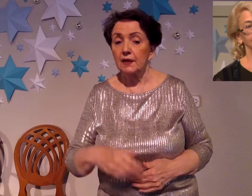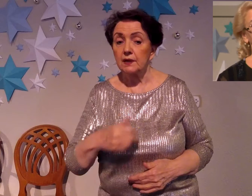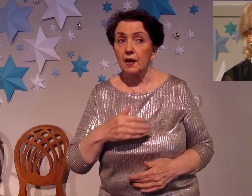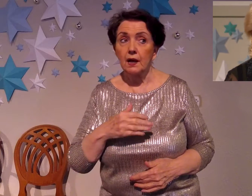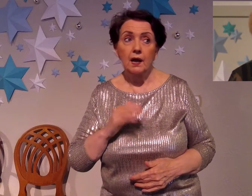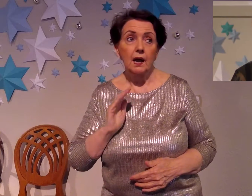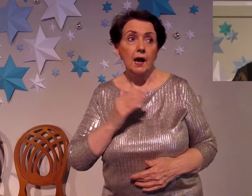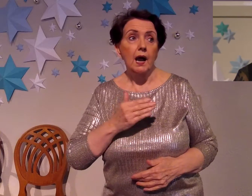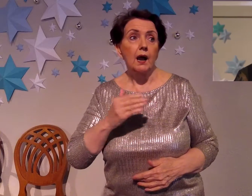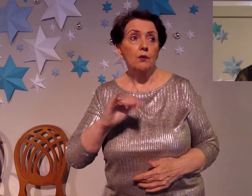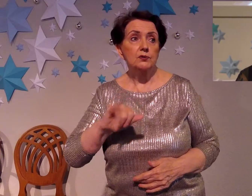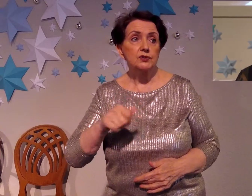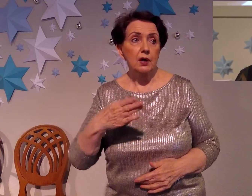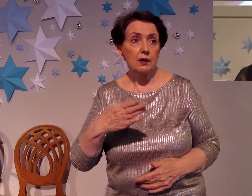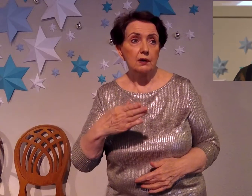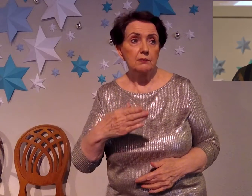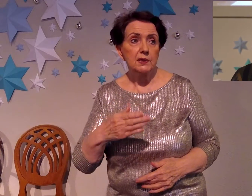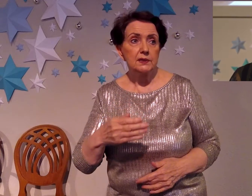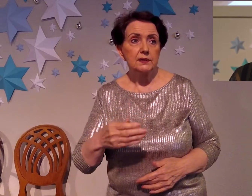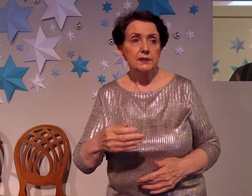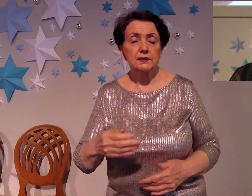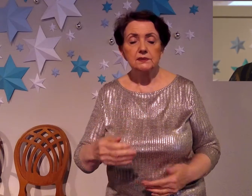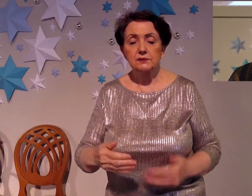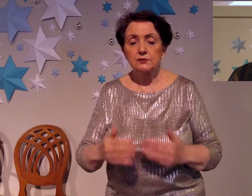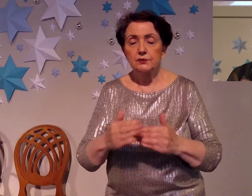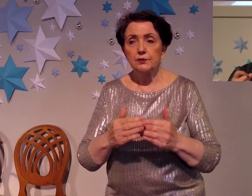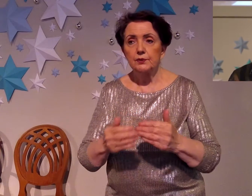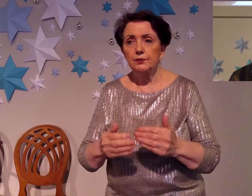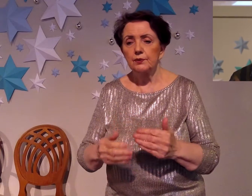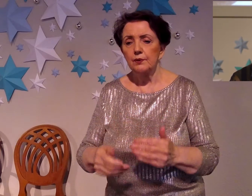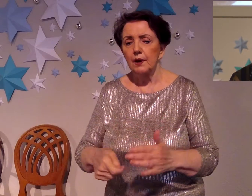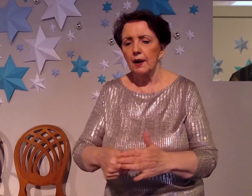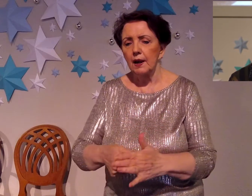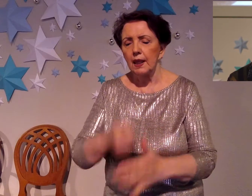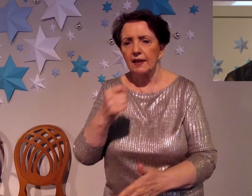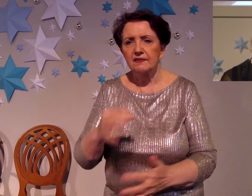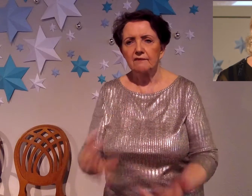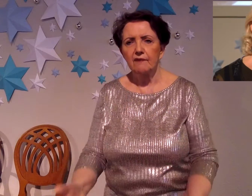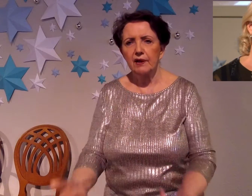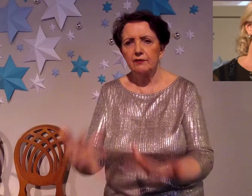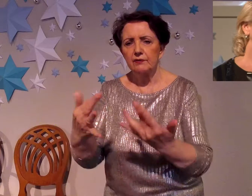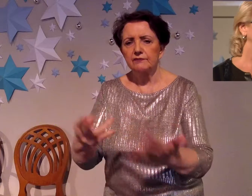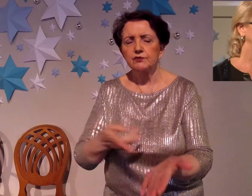to light the bonfire of truth and beat the drum